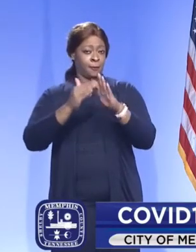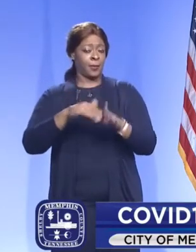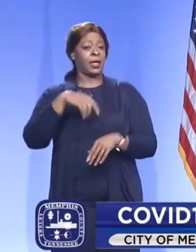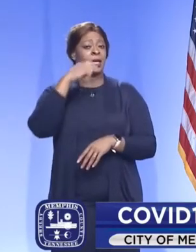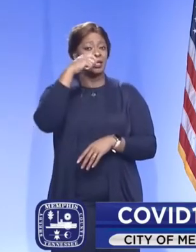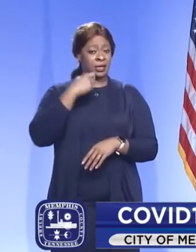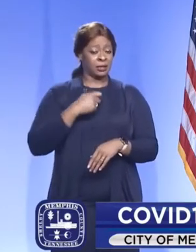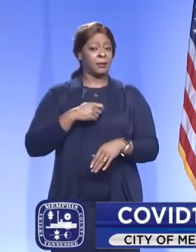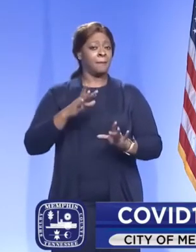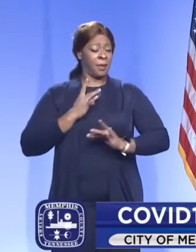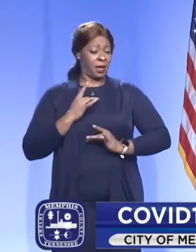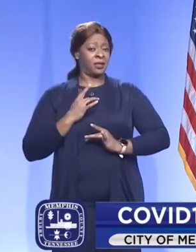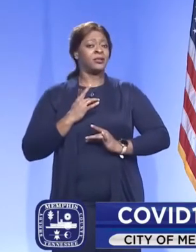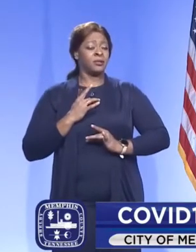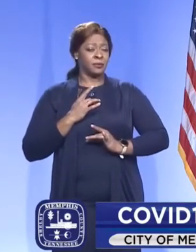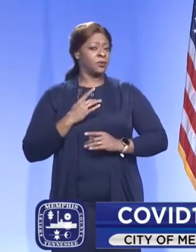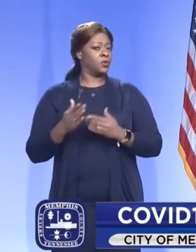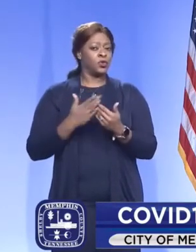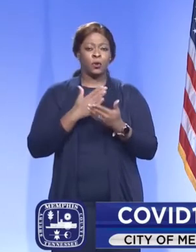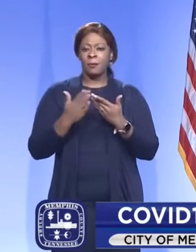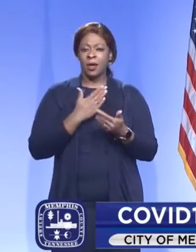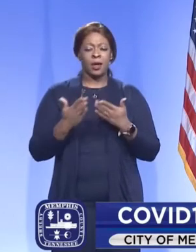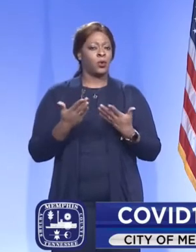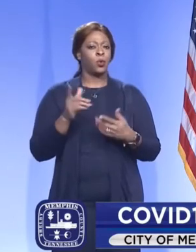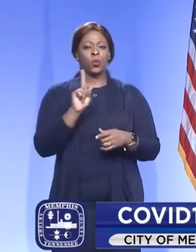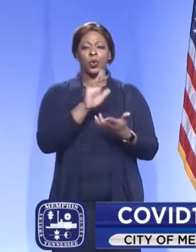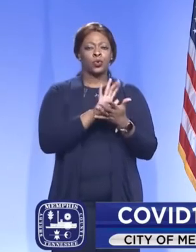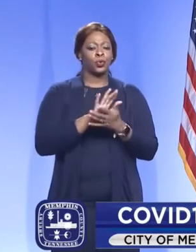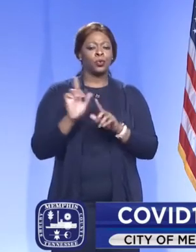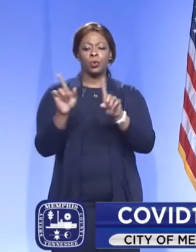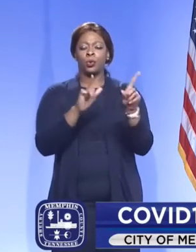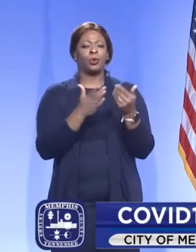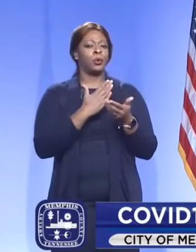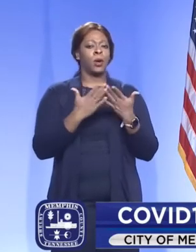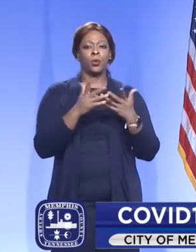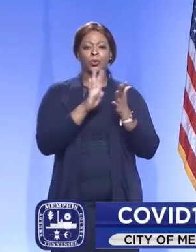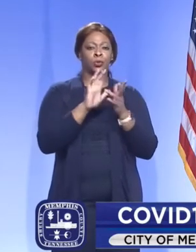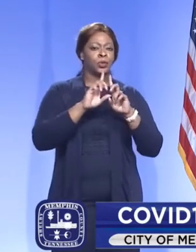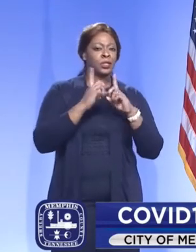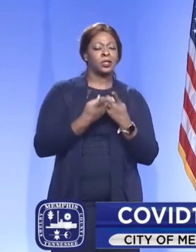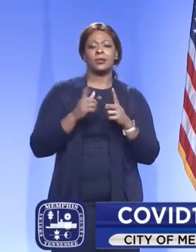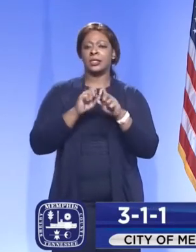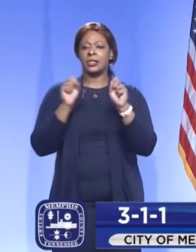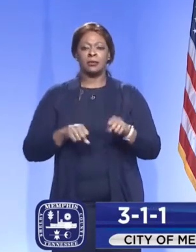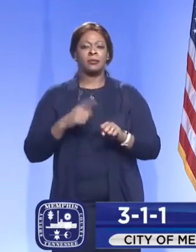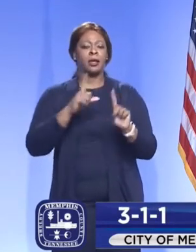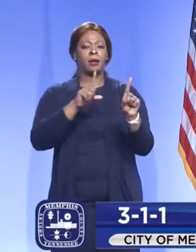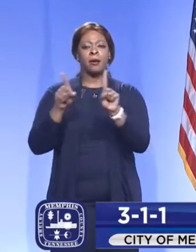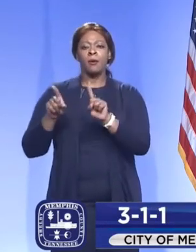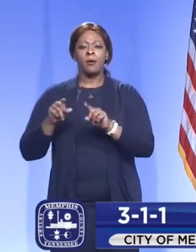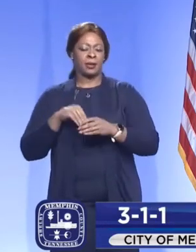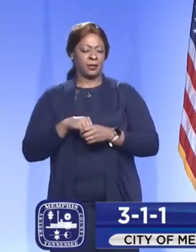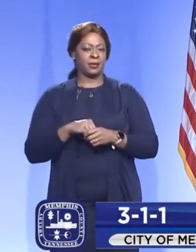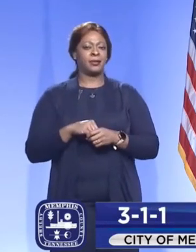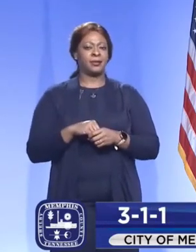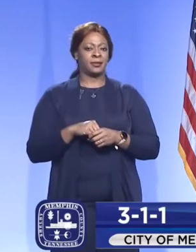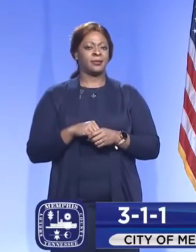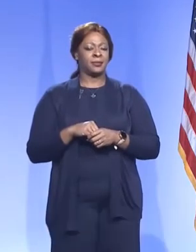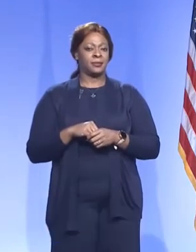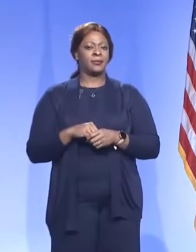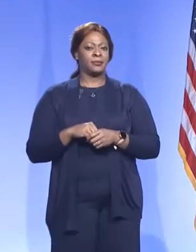children in their jurisdiction. And there's multiple reasons for that. There's lots of overlapping